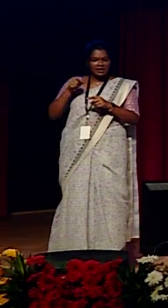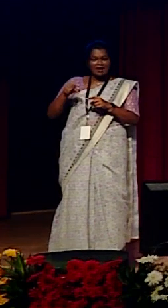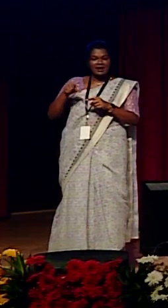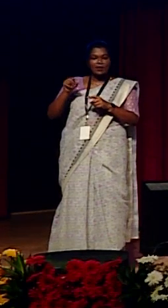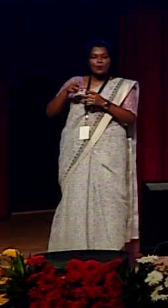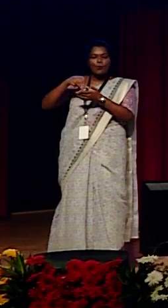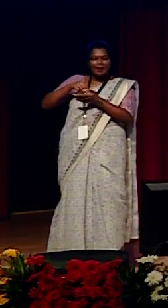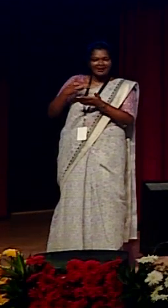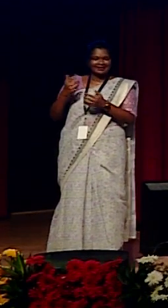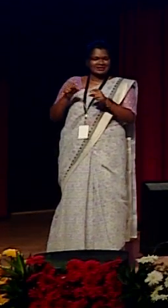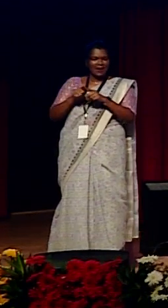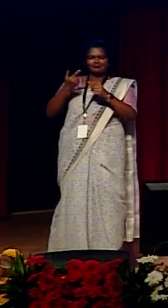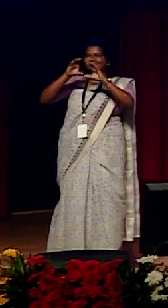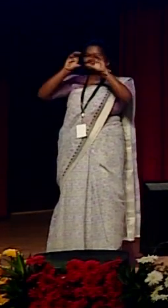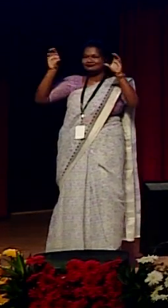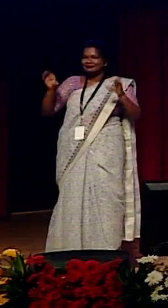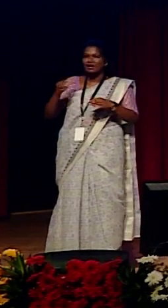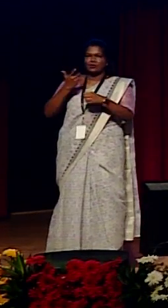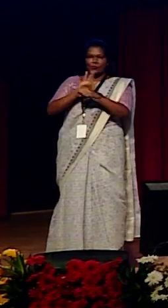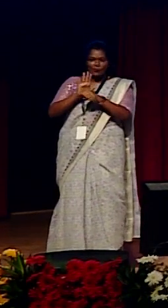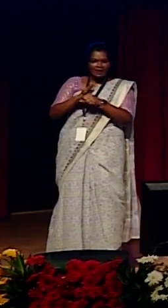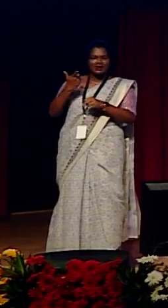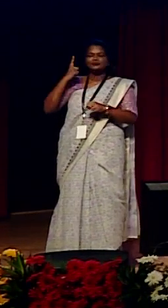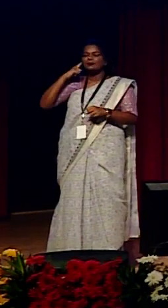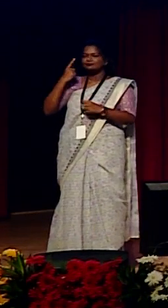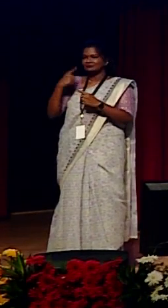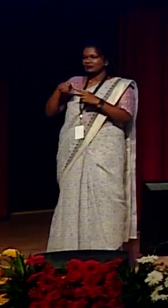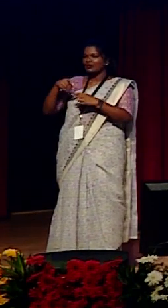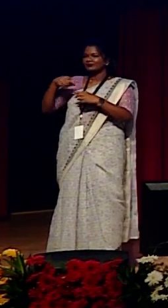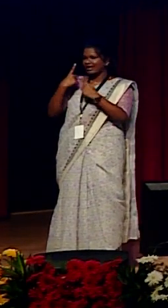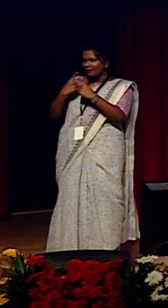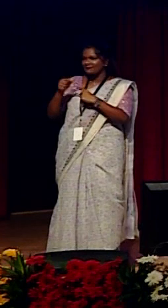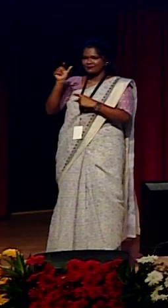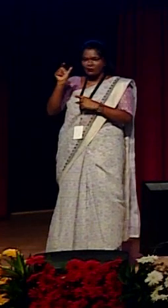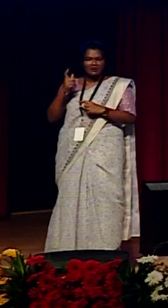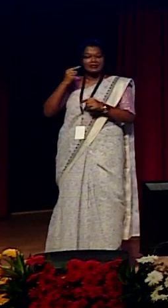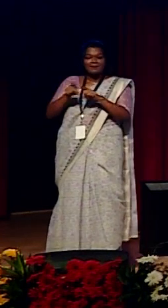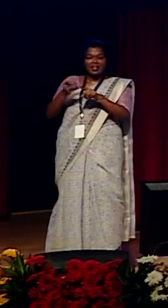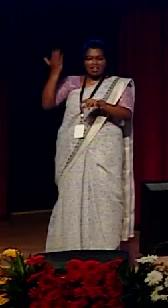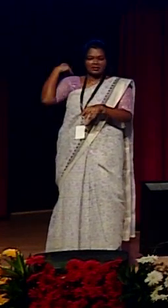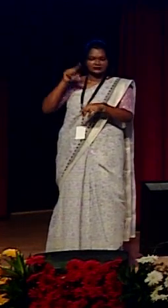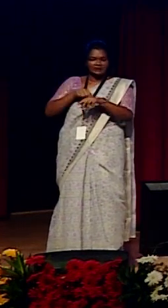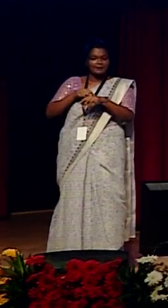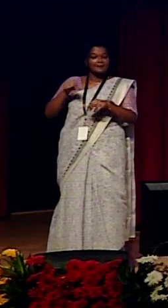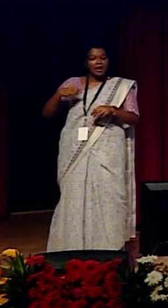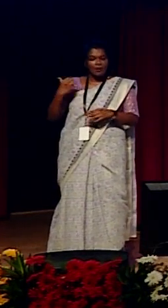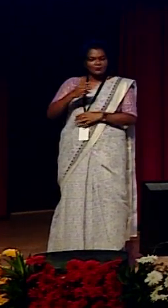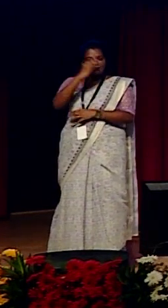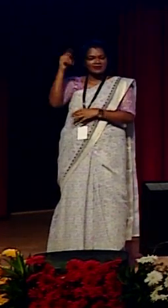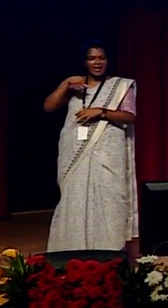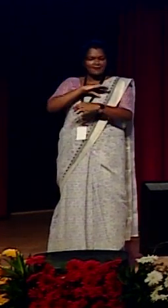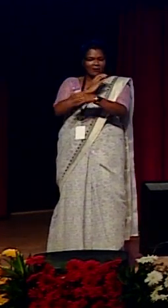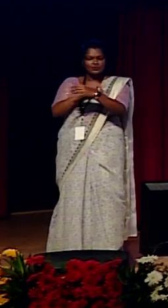the beaker or the container, and then sort of calculate the volume. That's how we worked the last time. And we presented this at